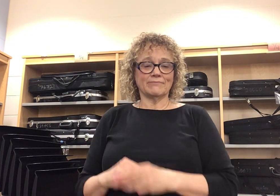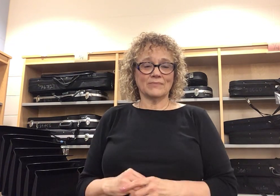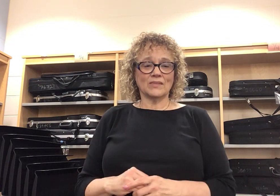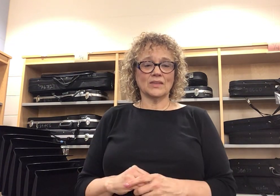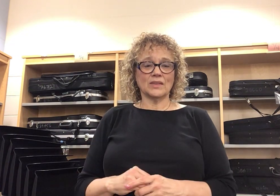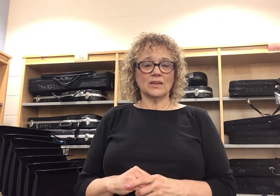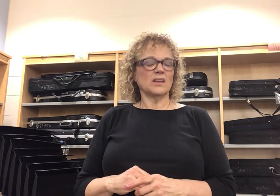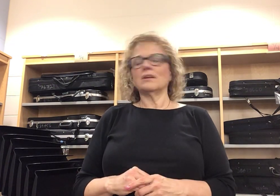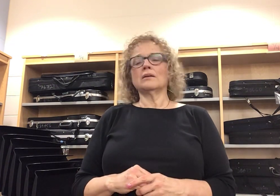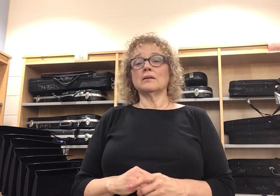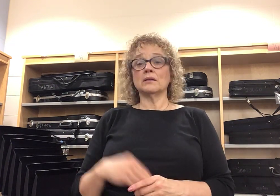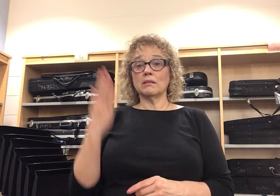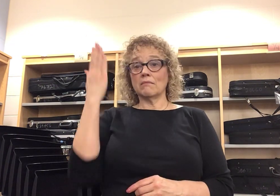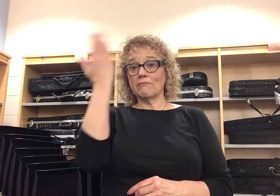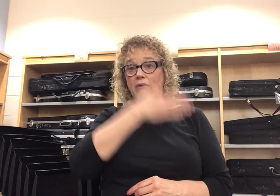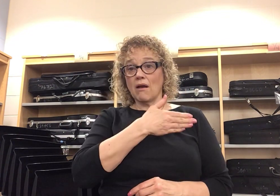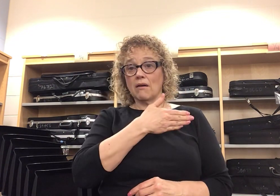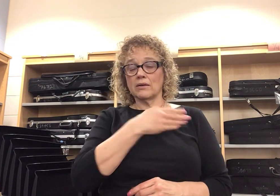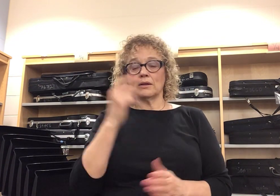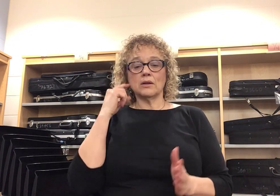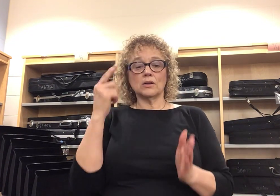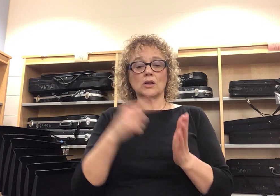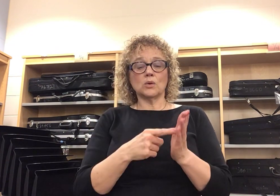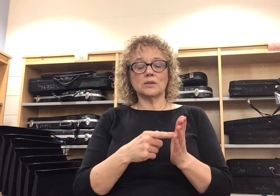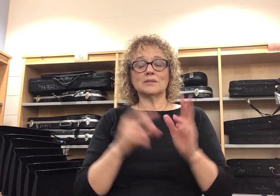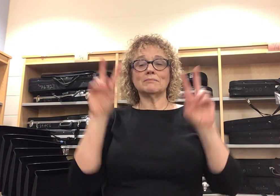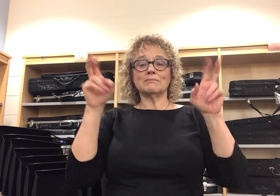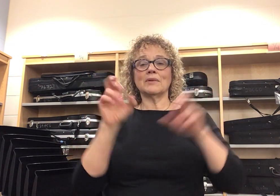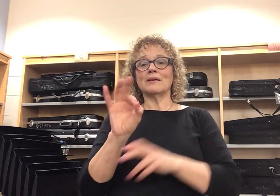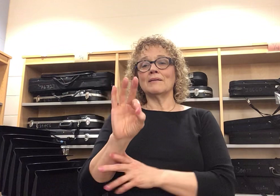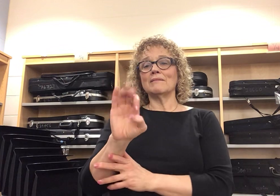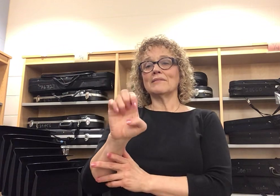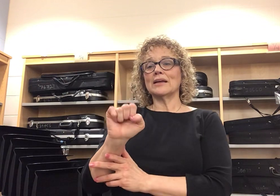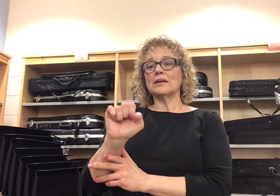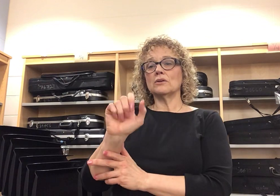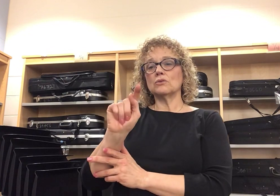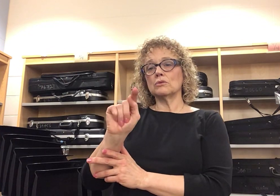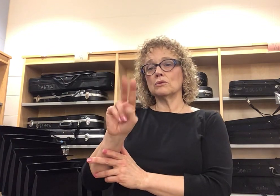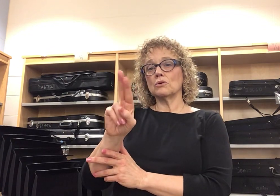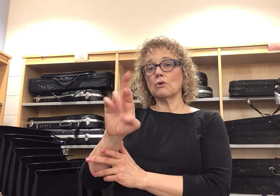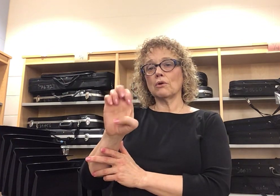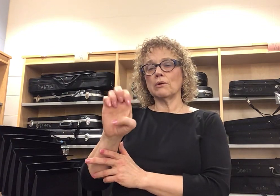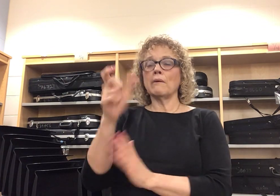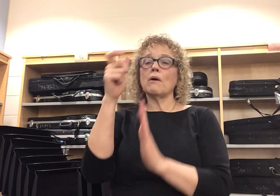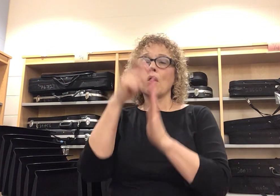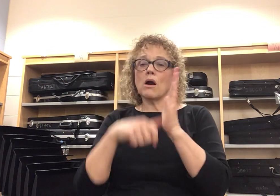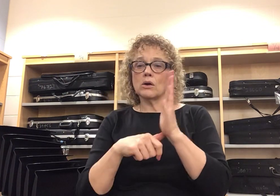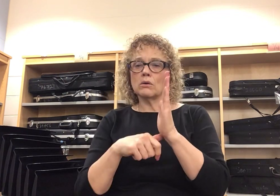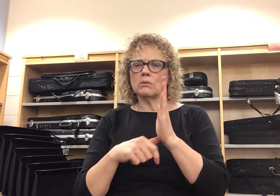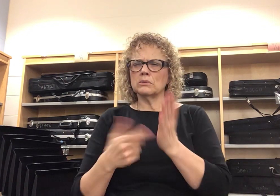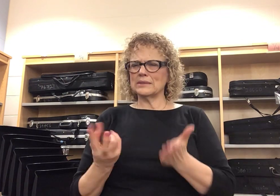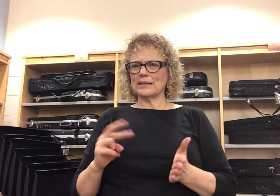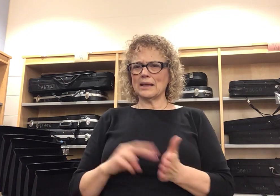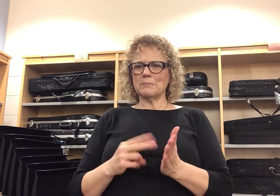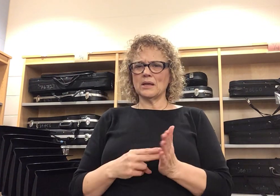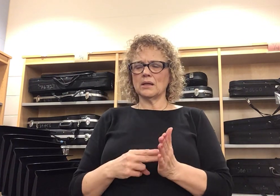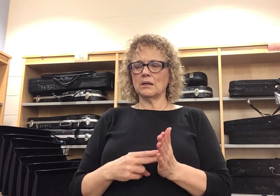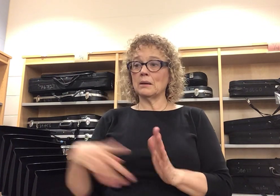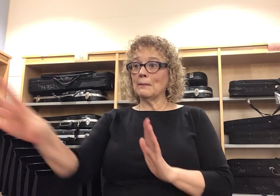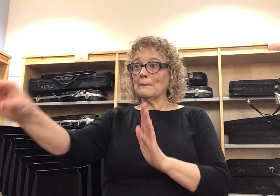On the front, you see a feature article. That means you pick someone here at school that you would like to do an interview